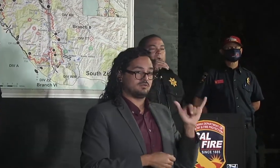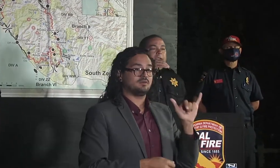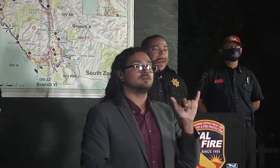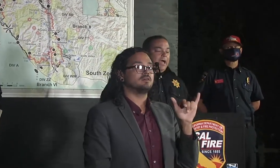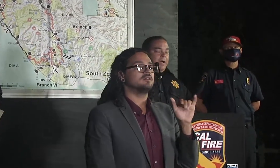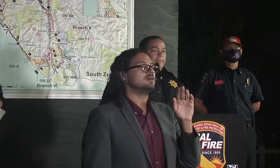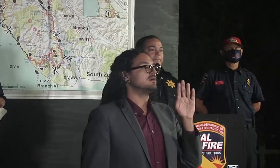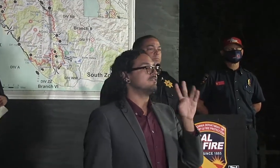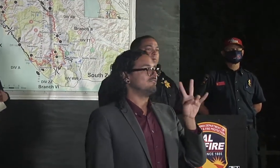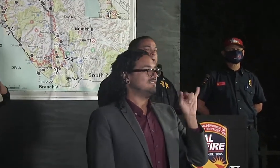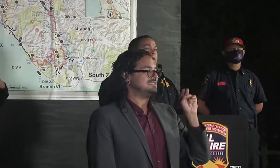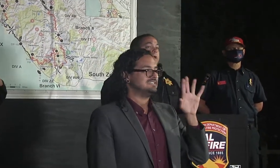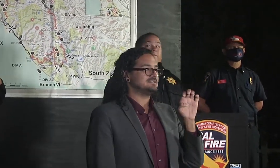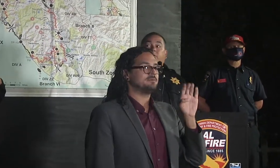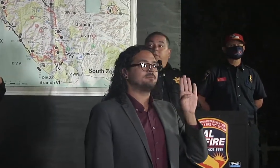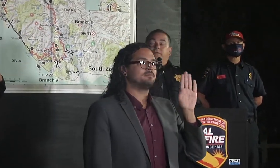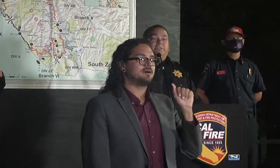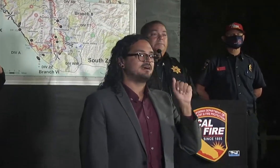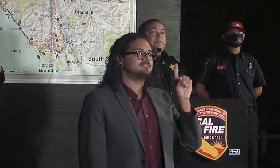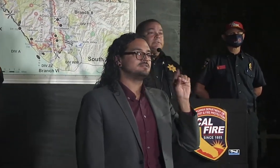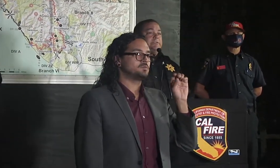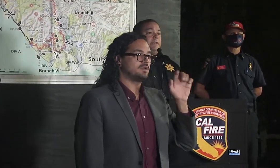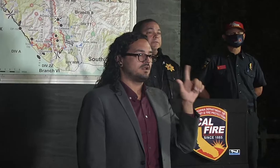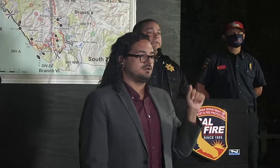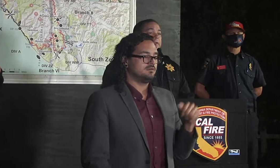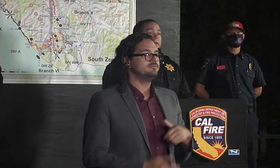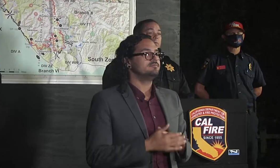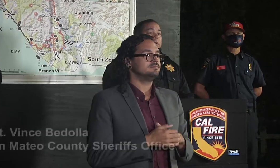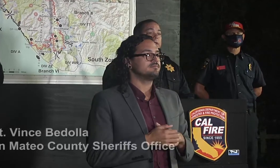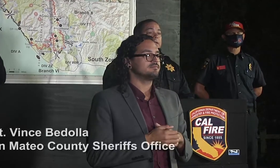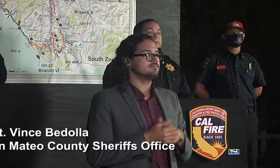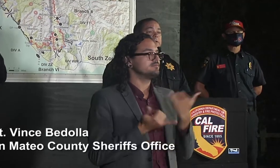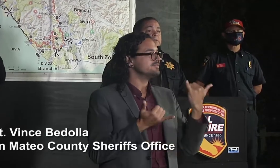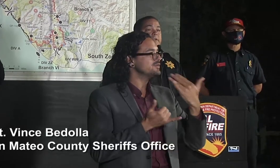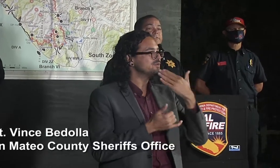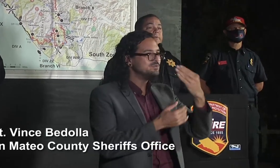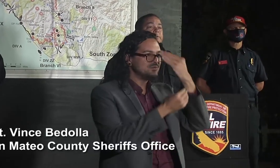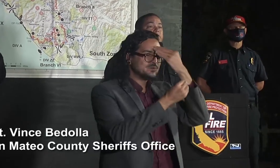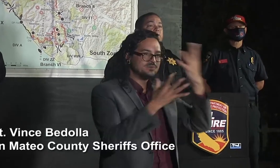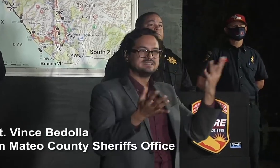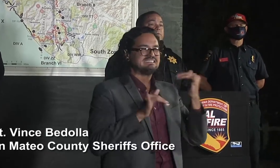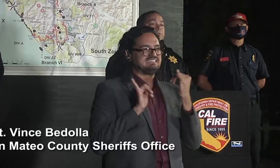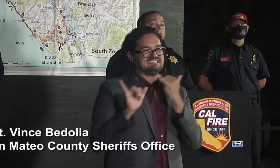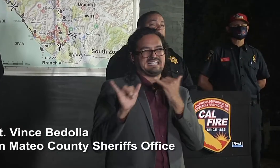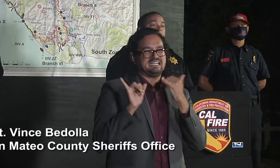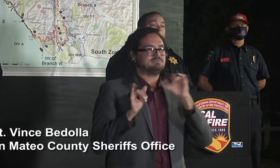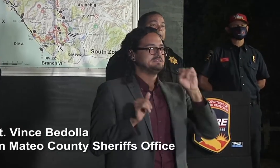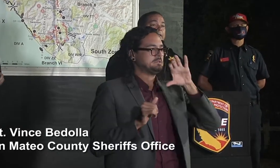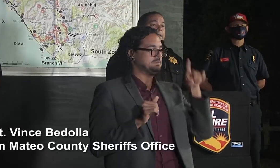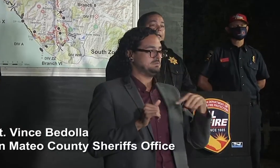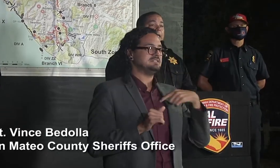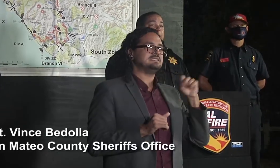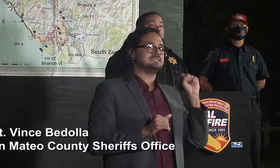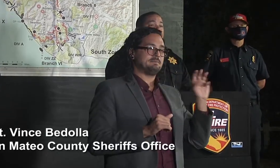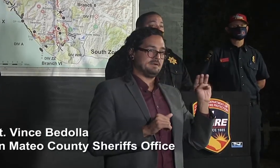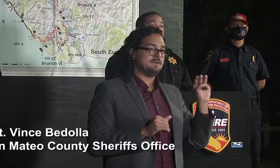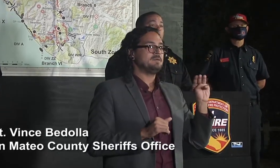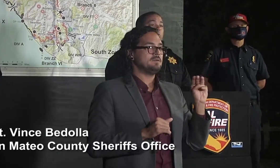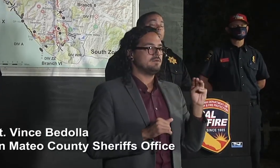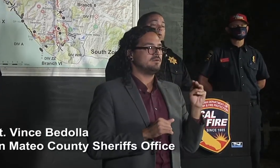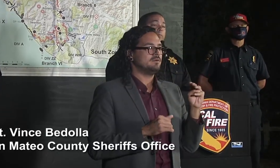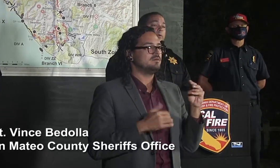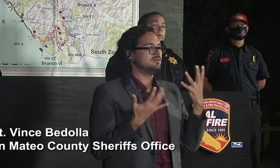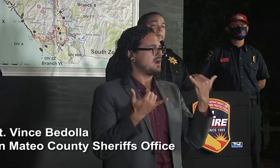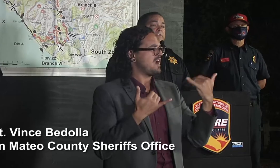Good morning. We have good news similar to Santa Cruz County. We did our saturation patrols overnight and had